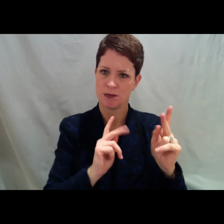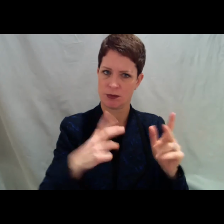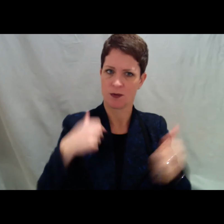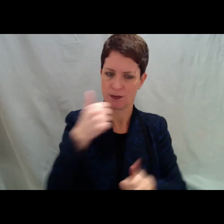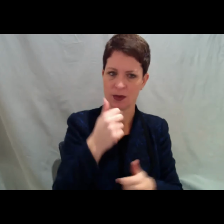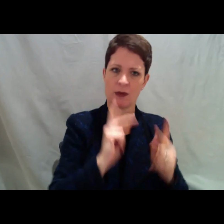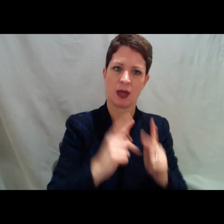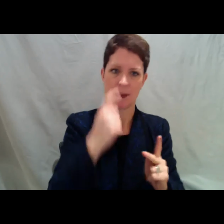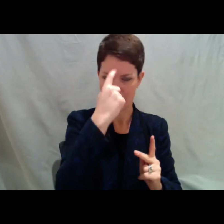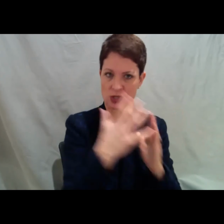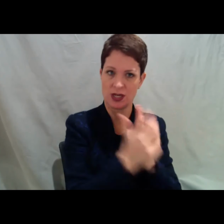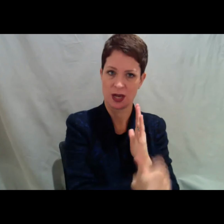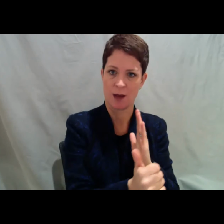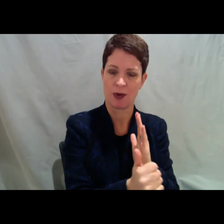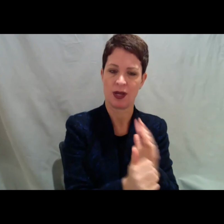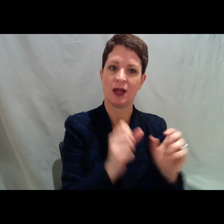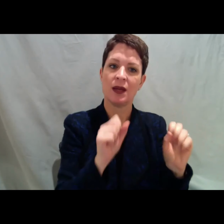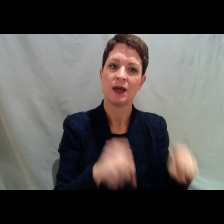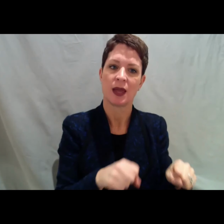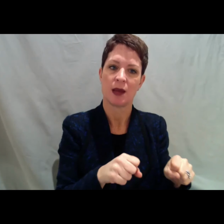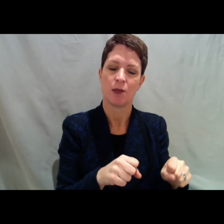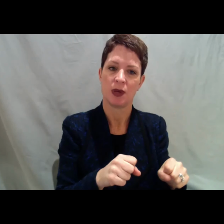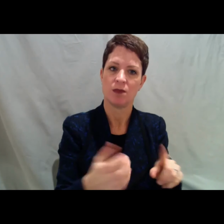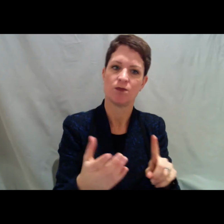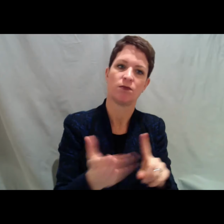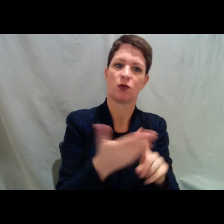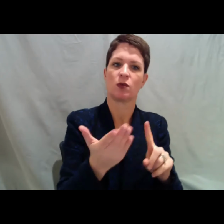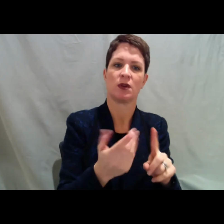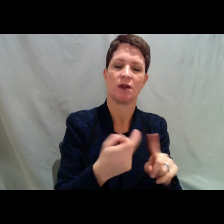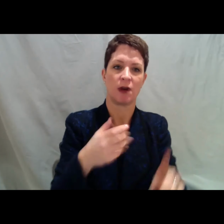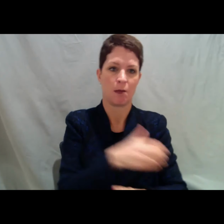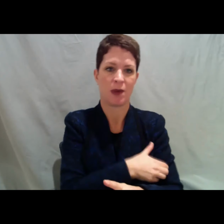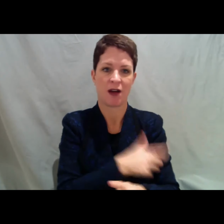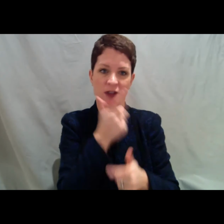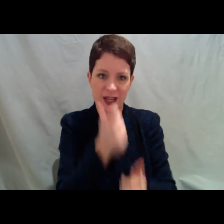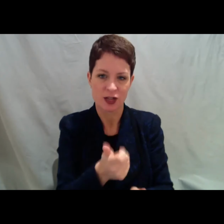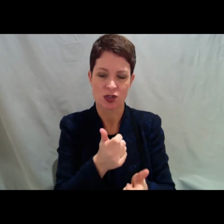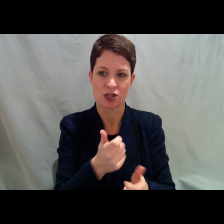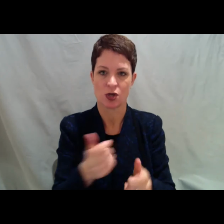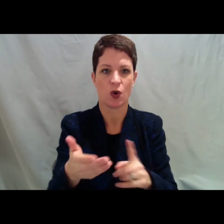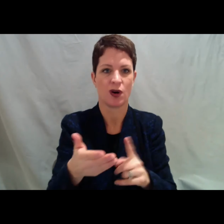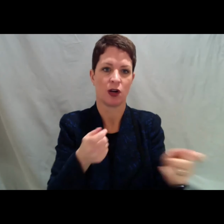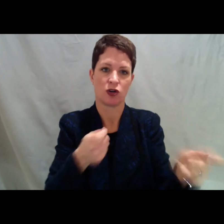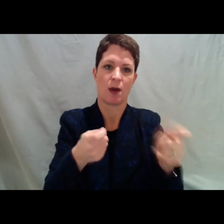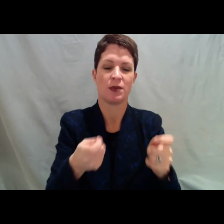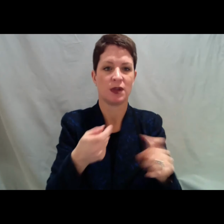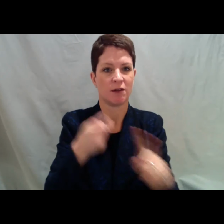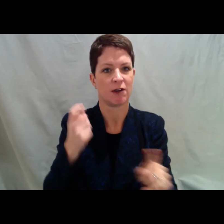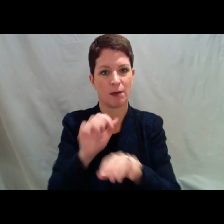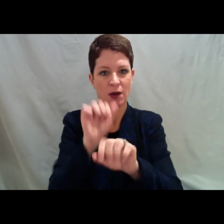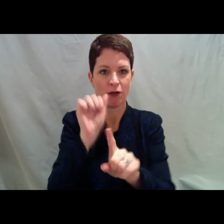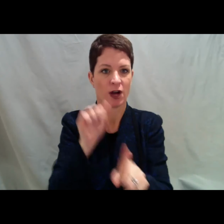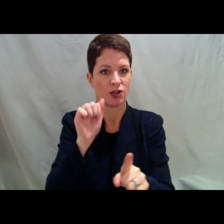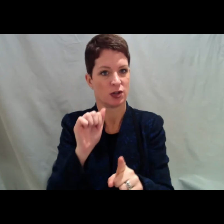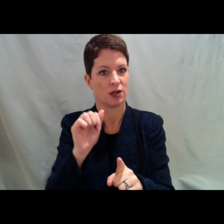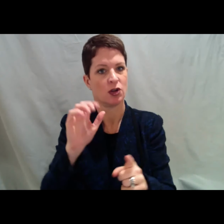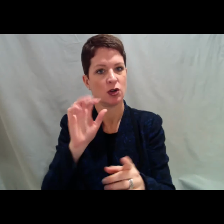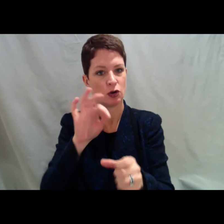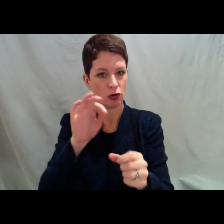incompetent voters could be unduly swayed by powerful interests or corrupted by fraudulent election schemes.